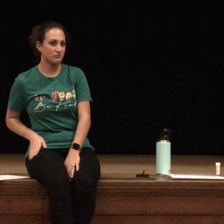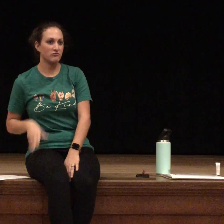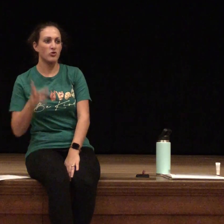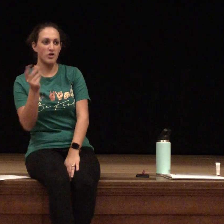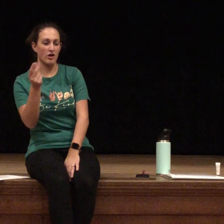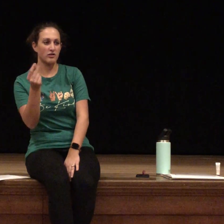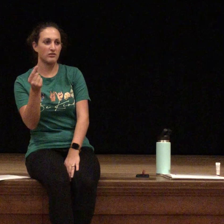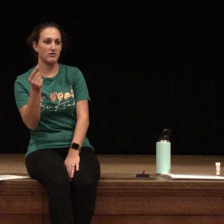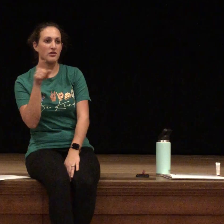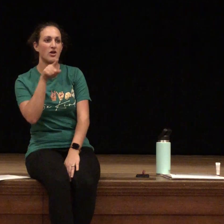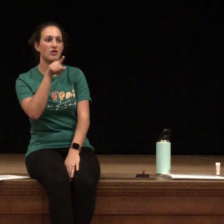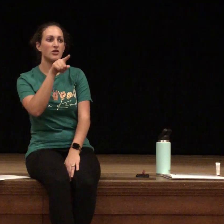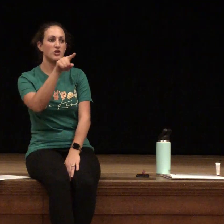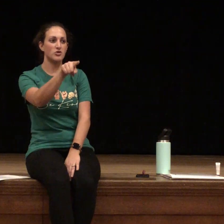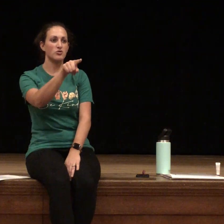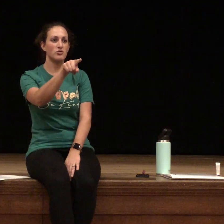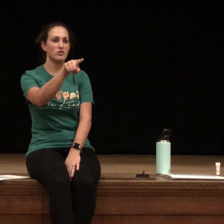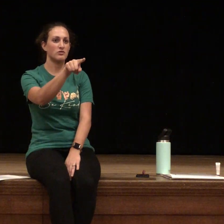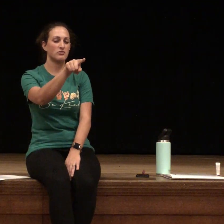or dog, you